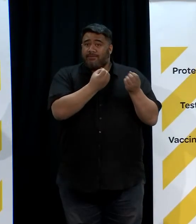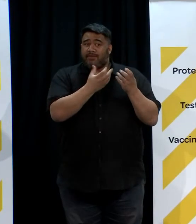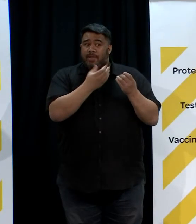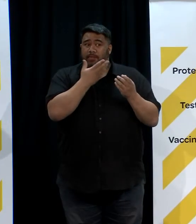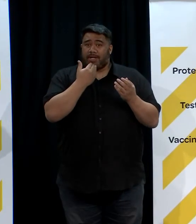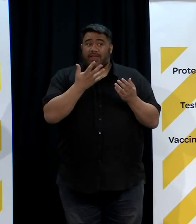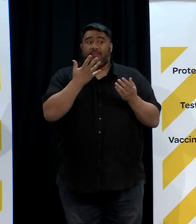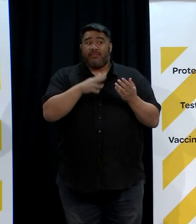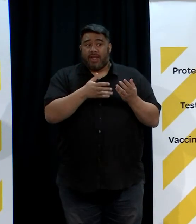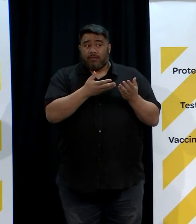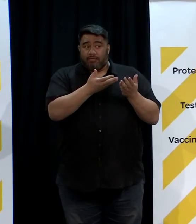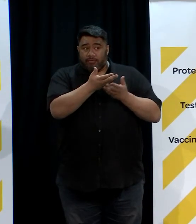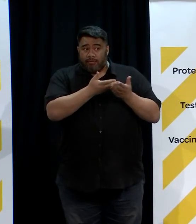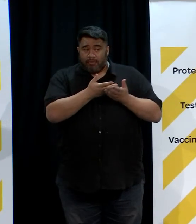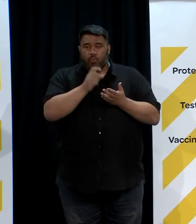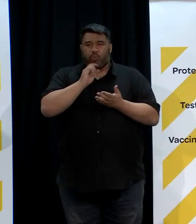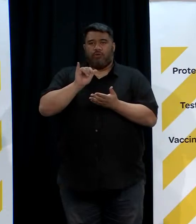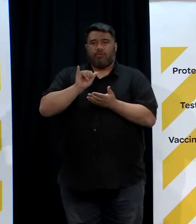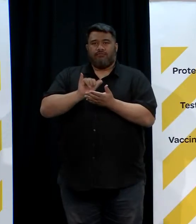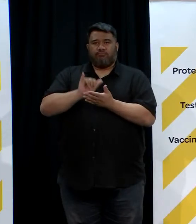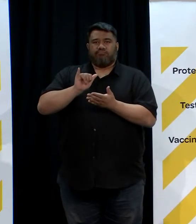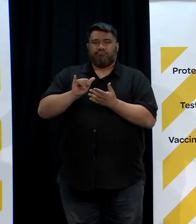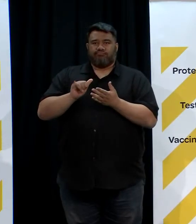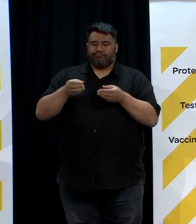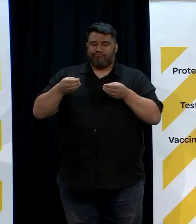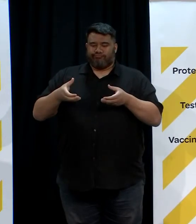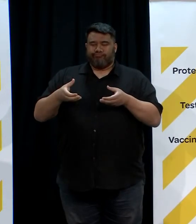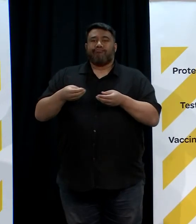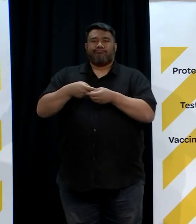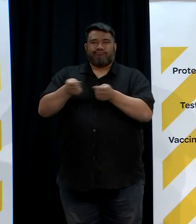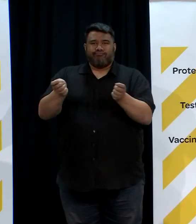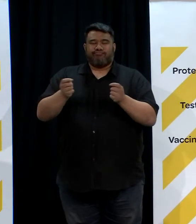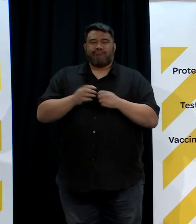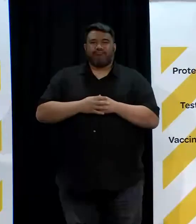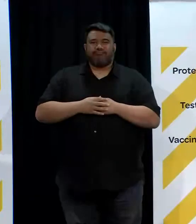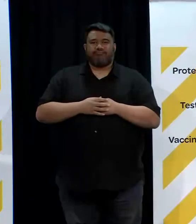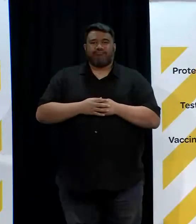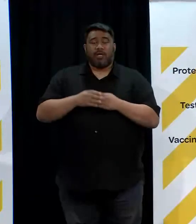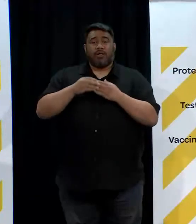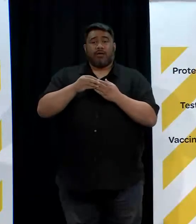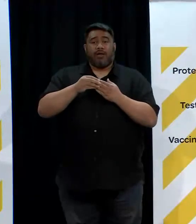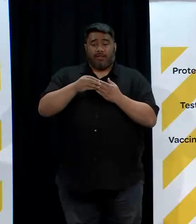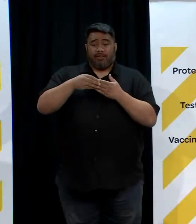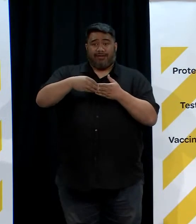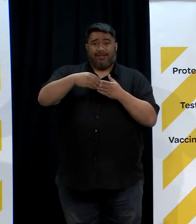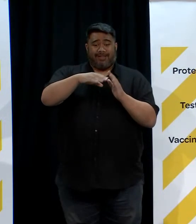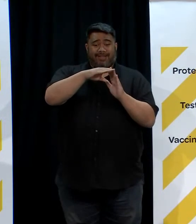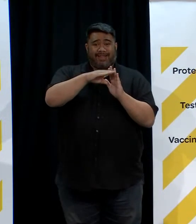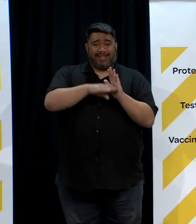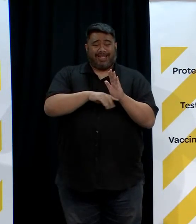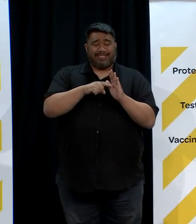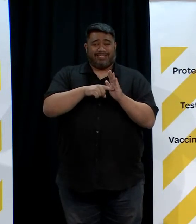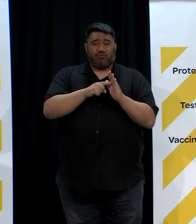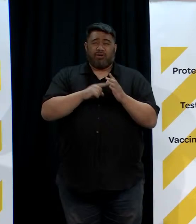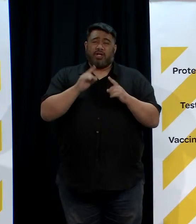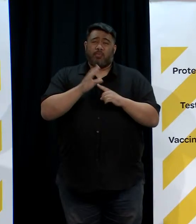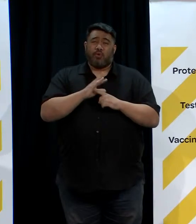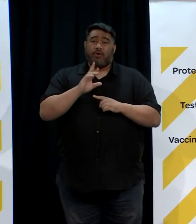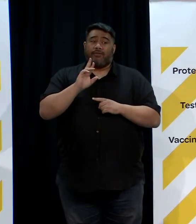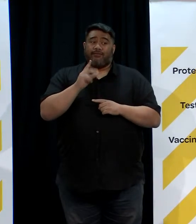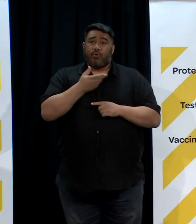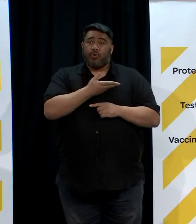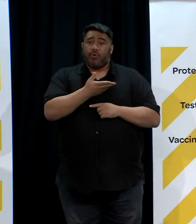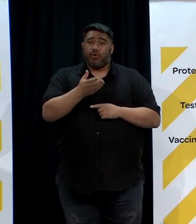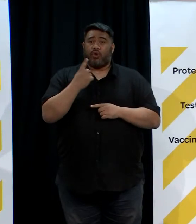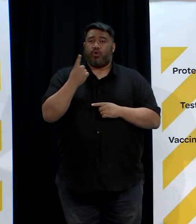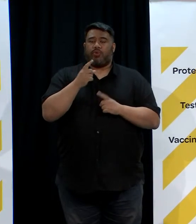finalised. But of course, the really important part of implementation of the guidelines is at the District Health Board level, and the main